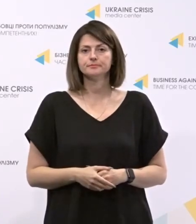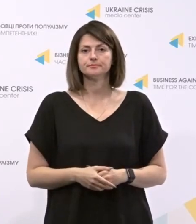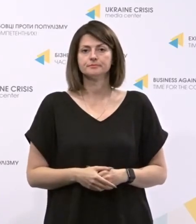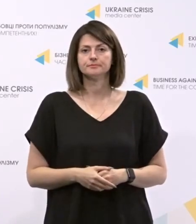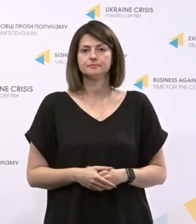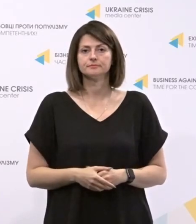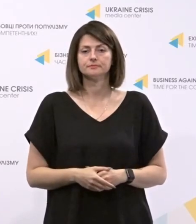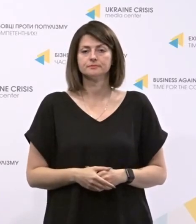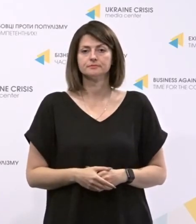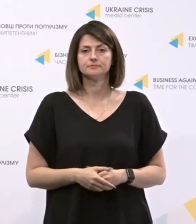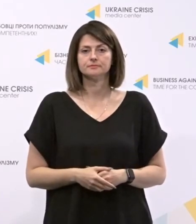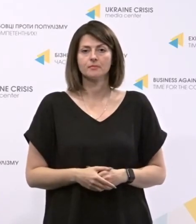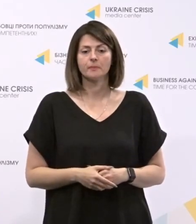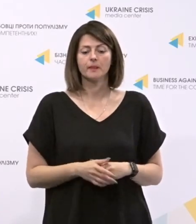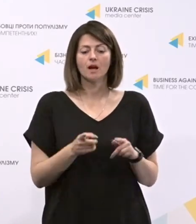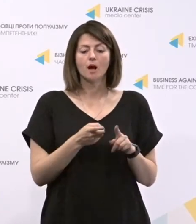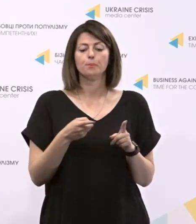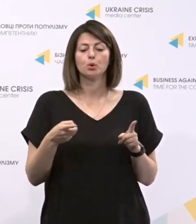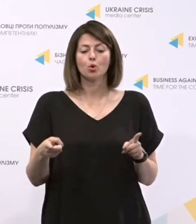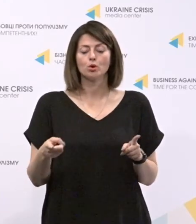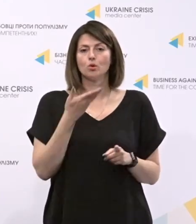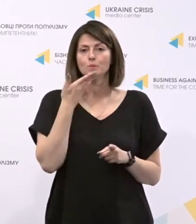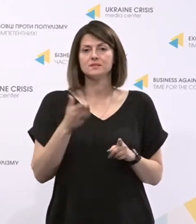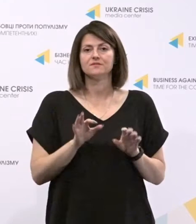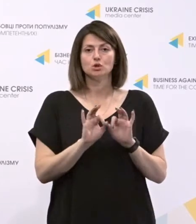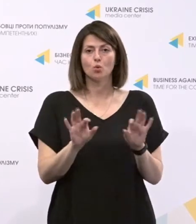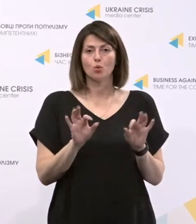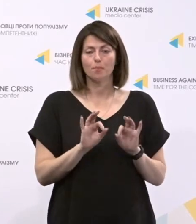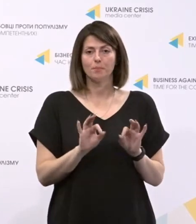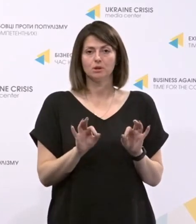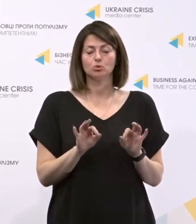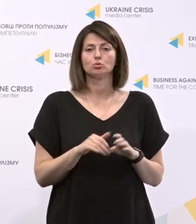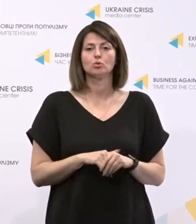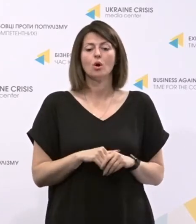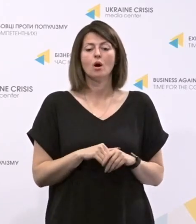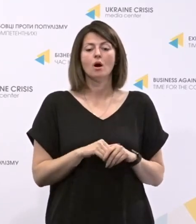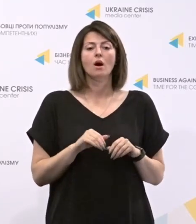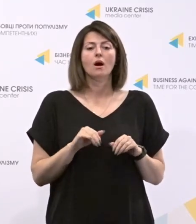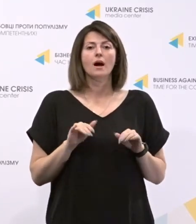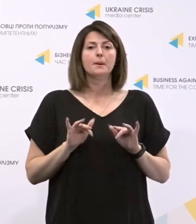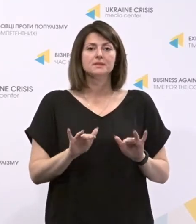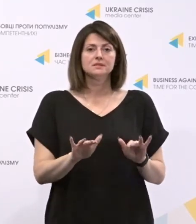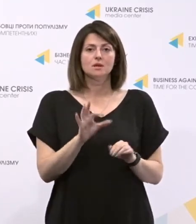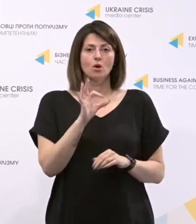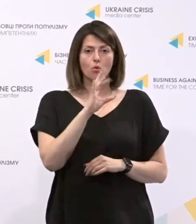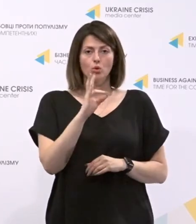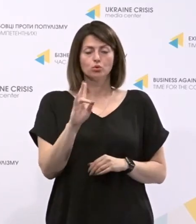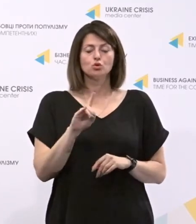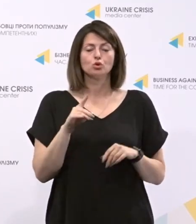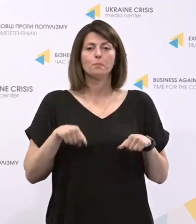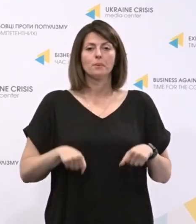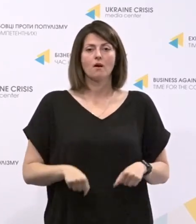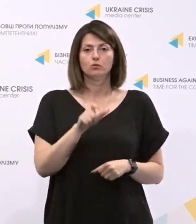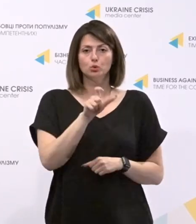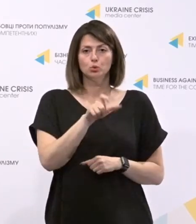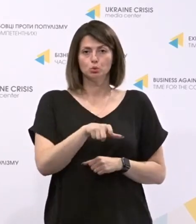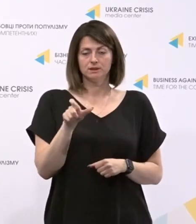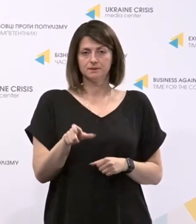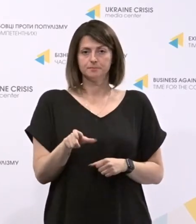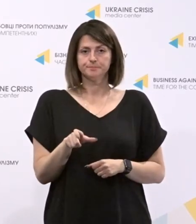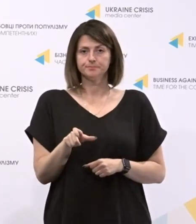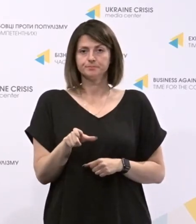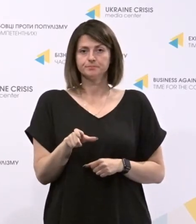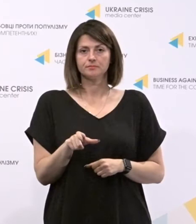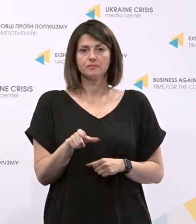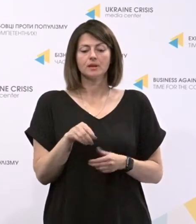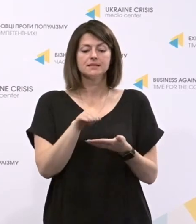During the reporting period, the Human Rights Monitoring Mission documented 93 cases involving credible allegations of